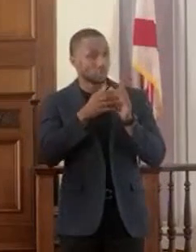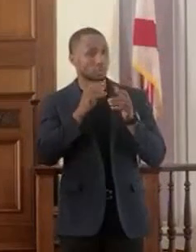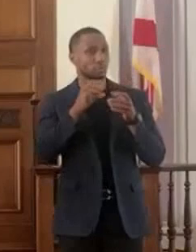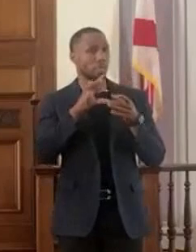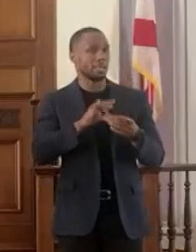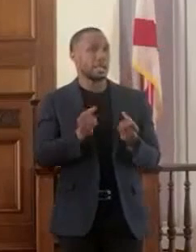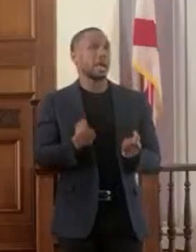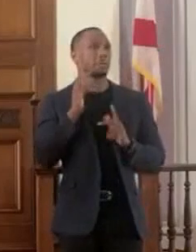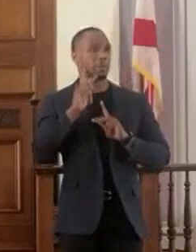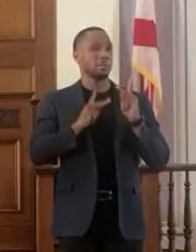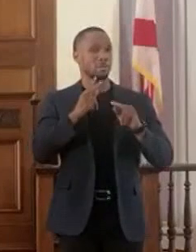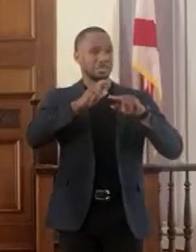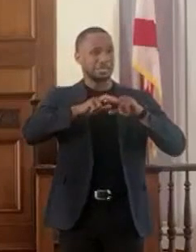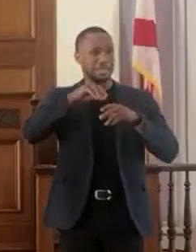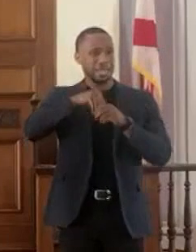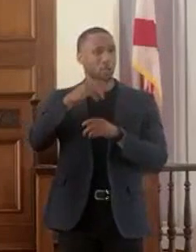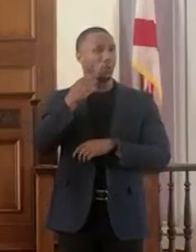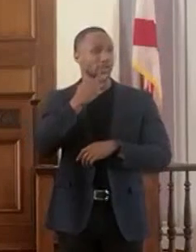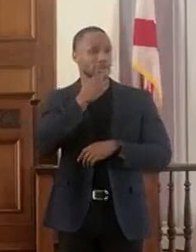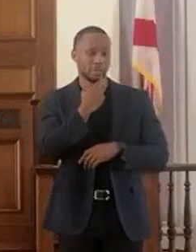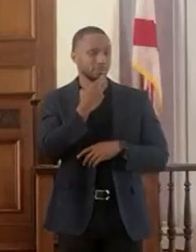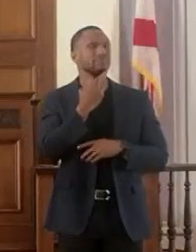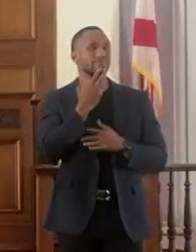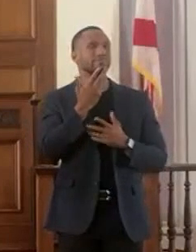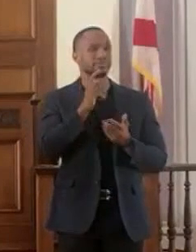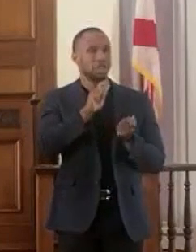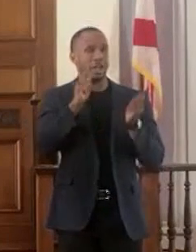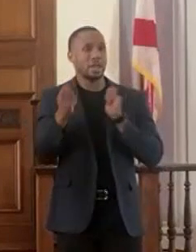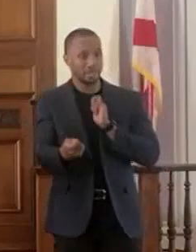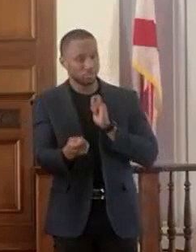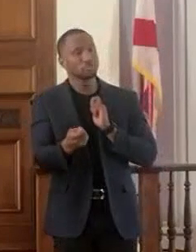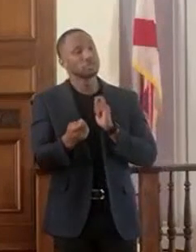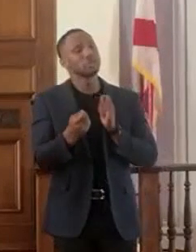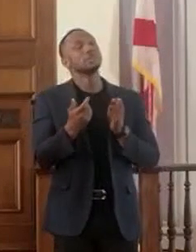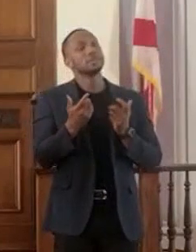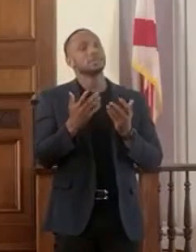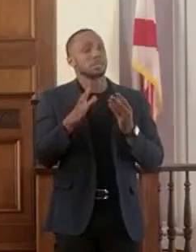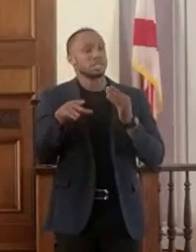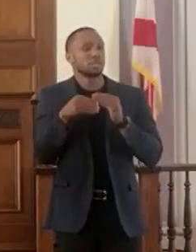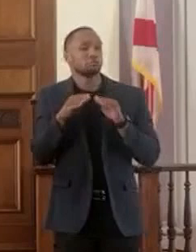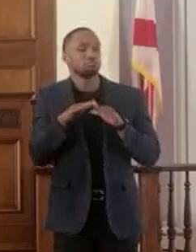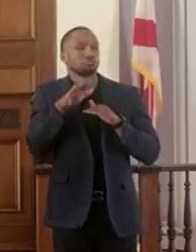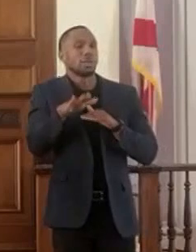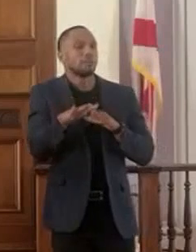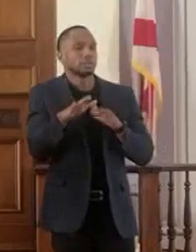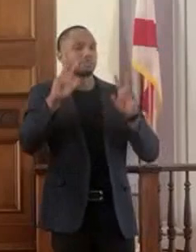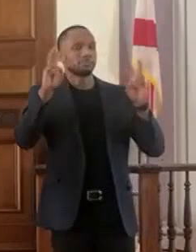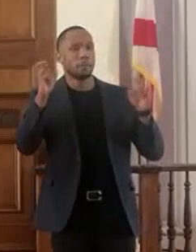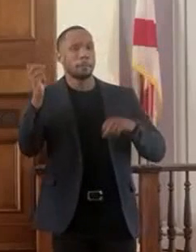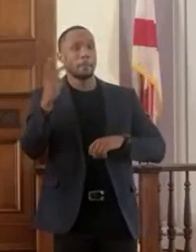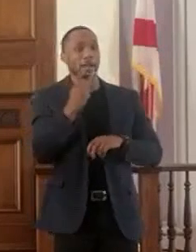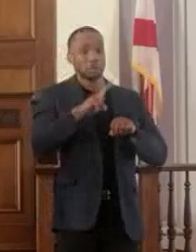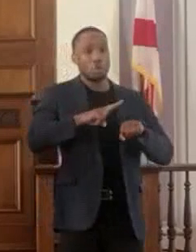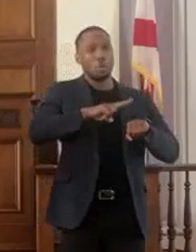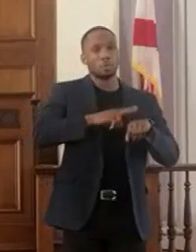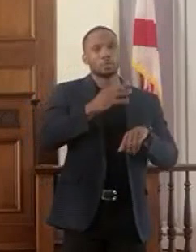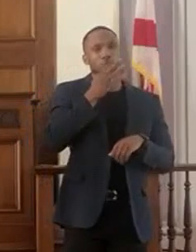at restaurants, another small but important step toward returning to whatever normal will soon